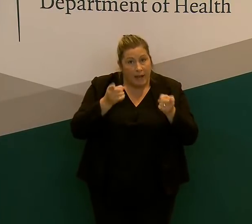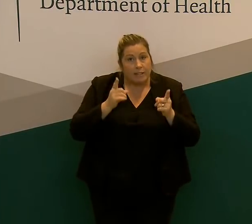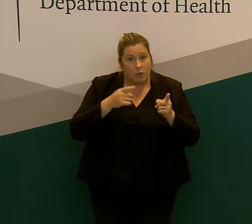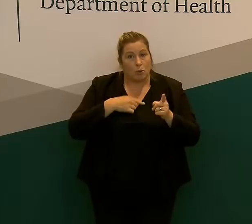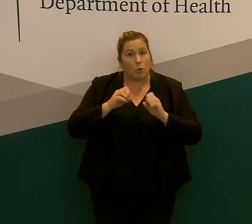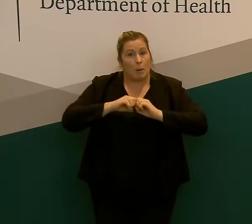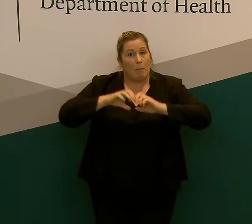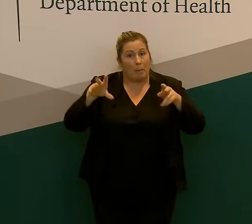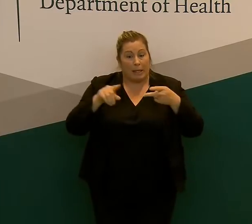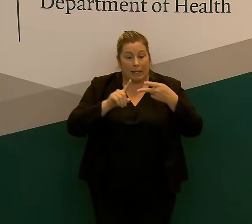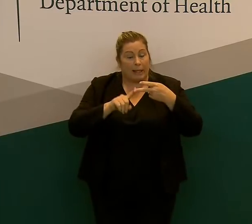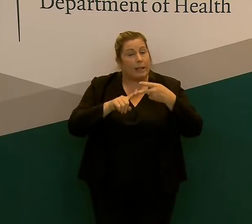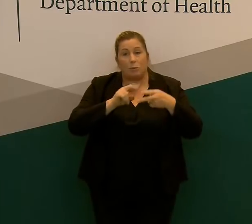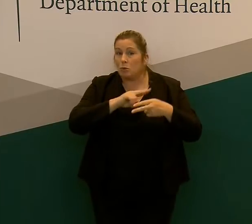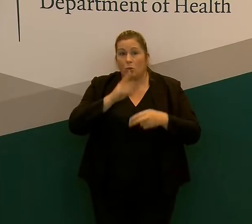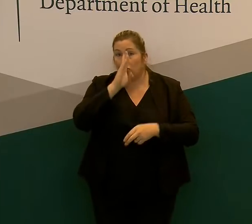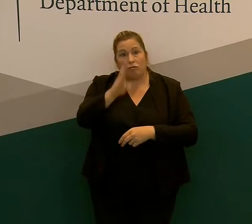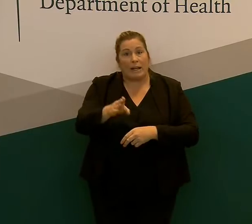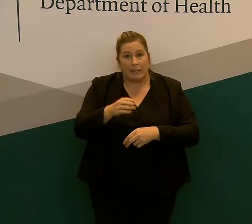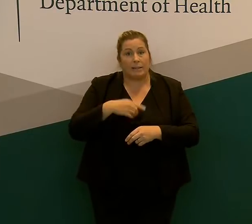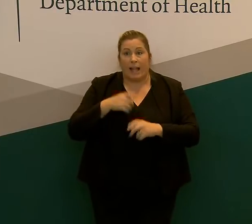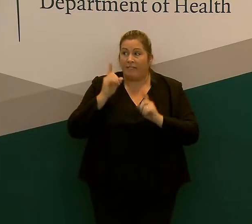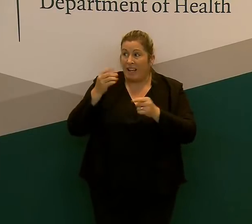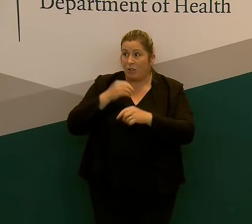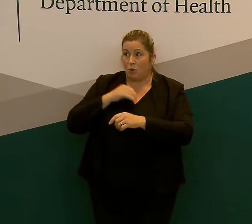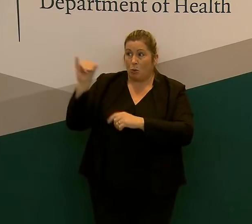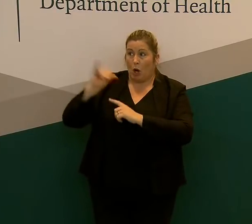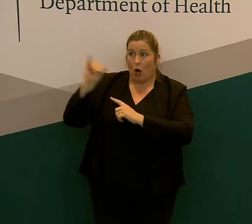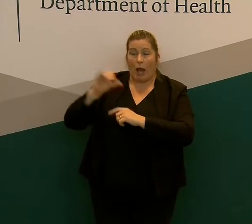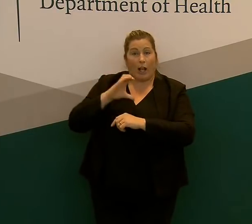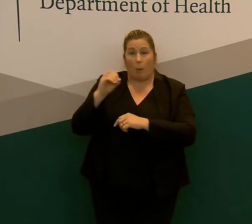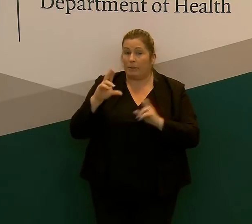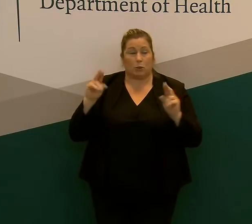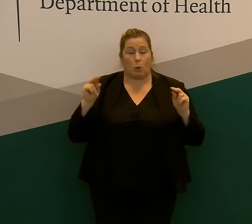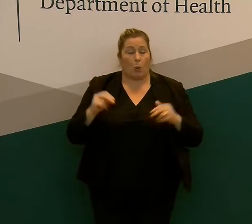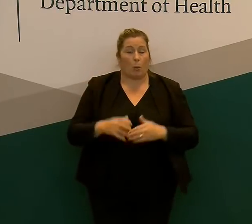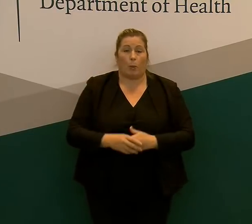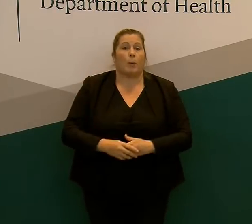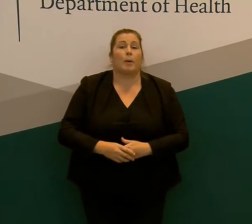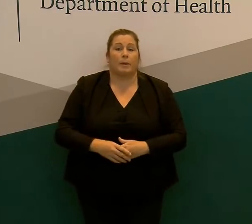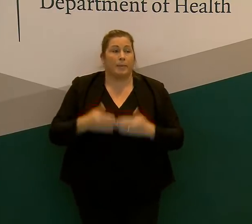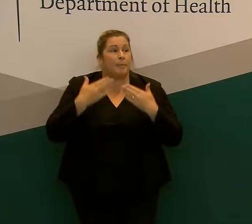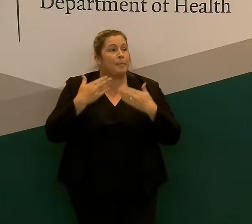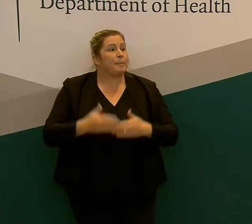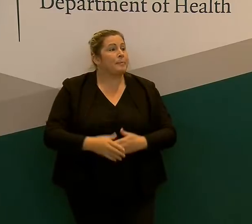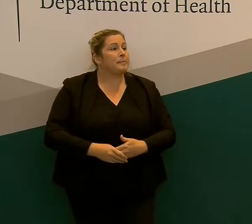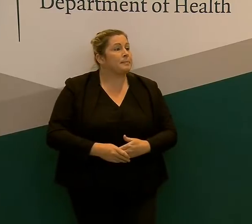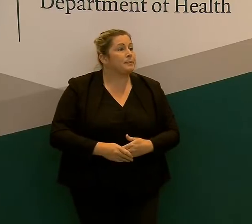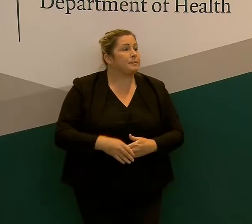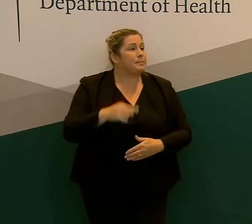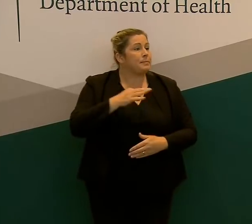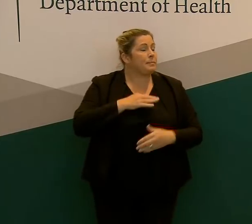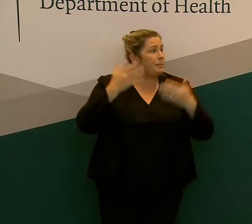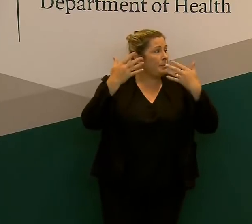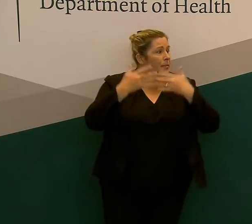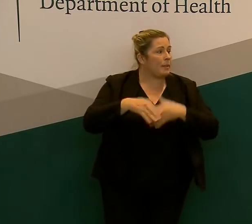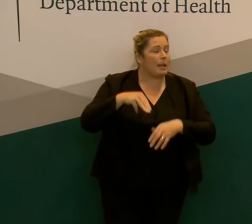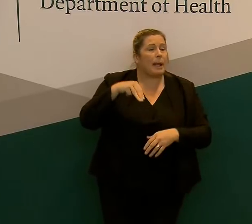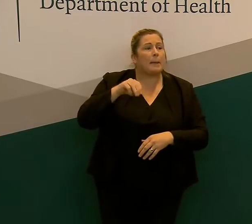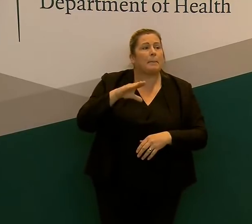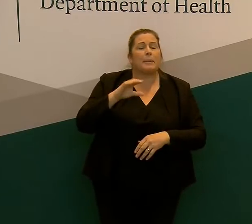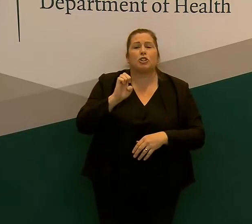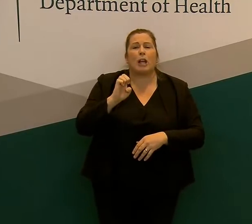public. We don't directly engage in providing advice to the airlines. Okay, thank you. Thank you. Good evening, Michelle Hennessy from